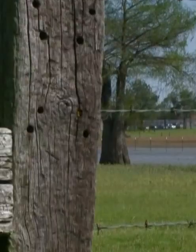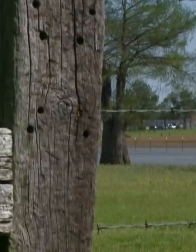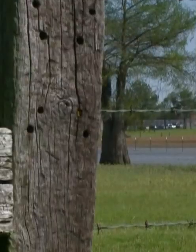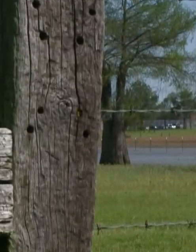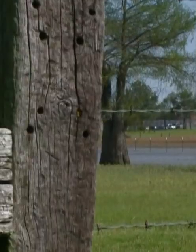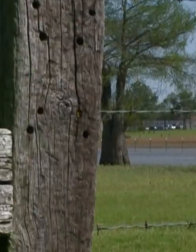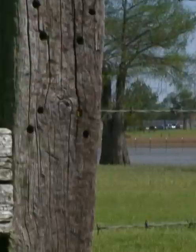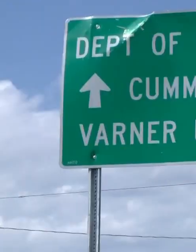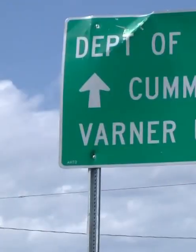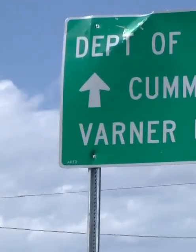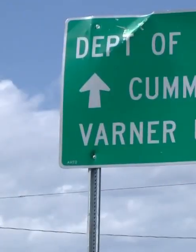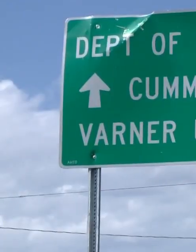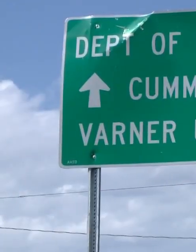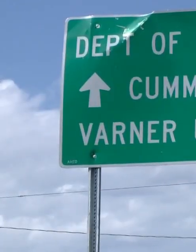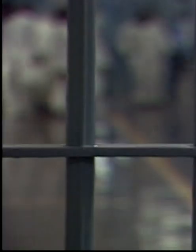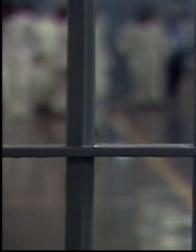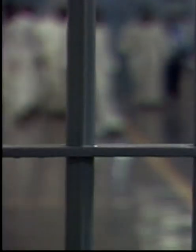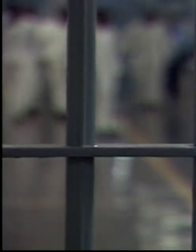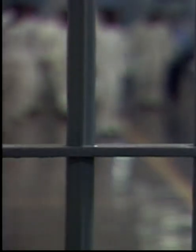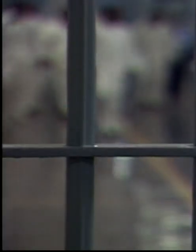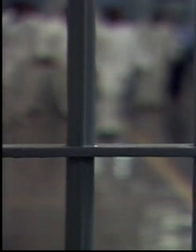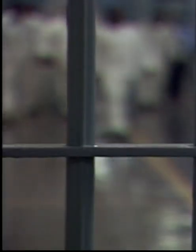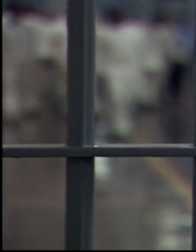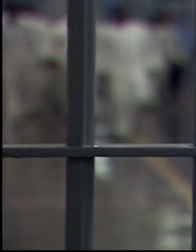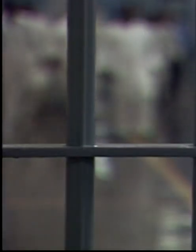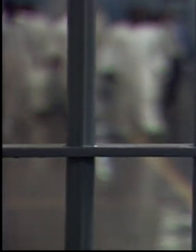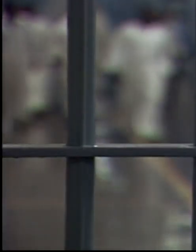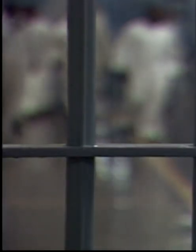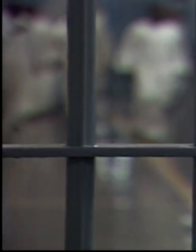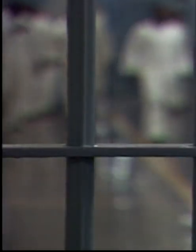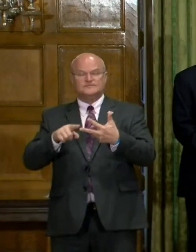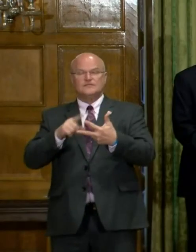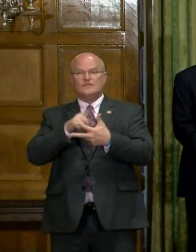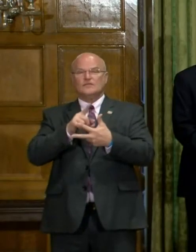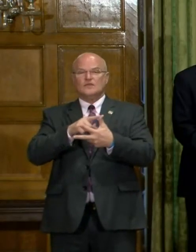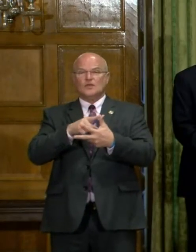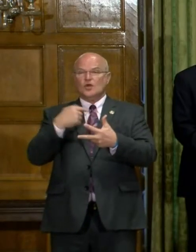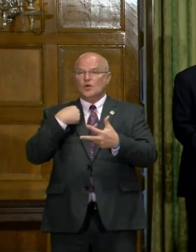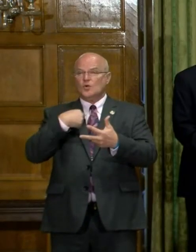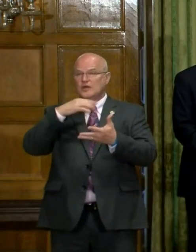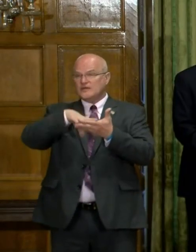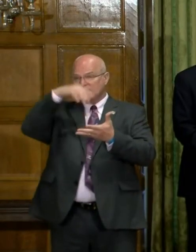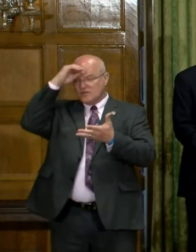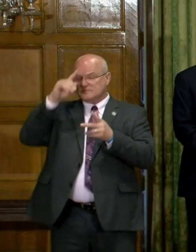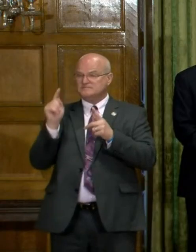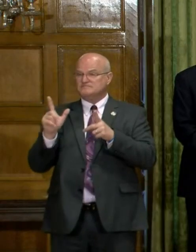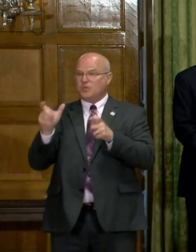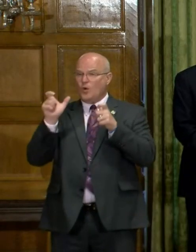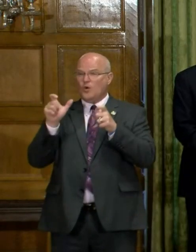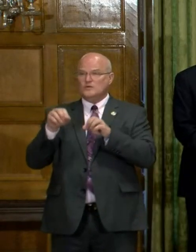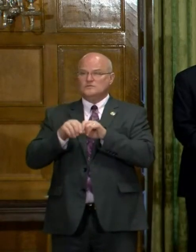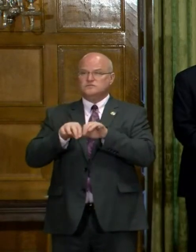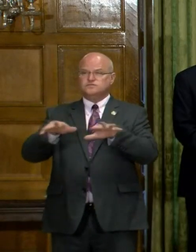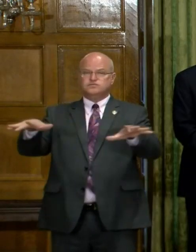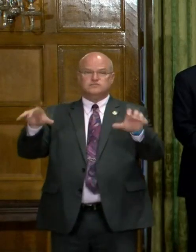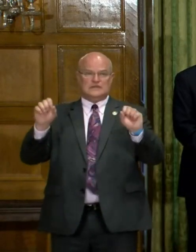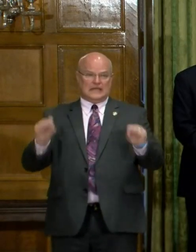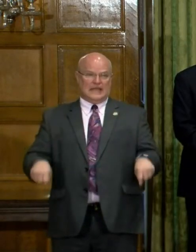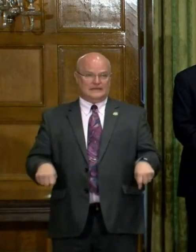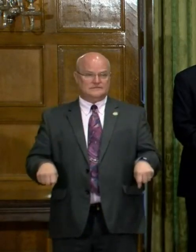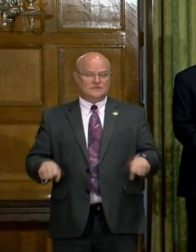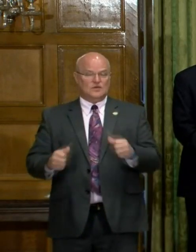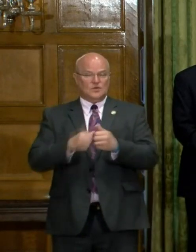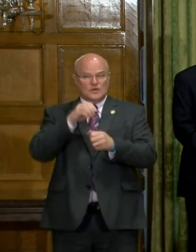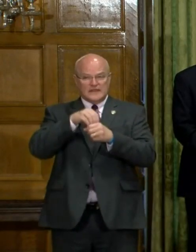tested positive, a real-life lab for our state's top doc when it comes to COVID-19. How rapidly COVID-19 can spread